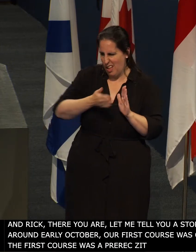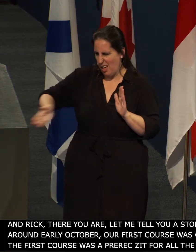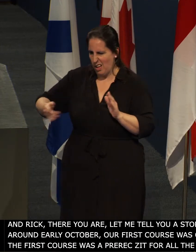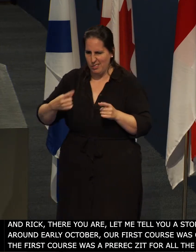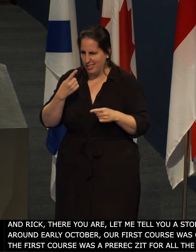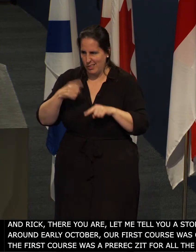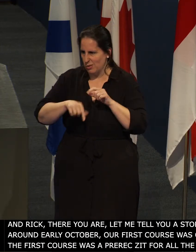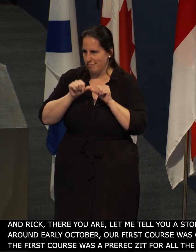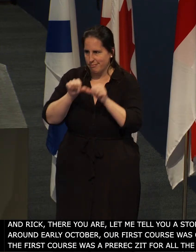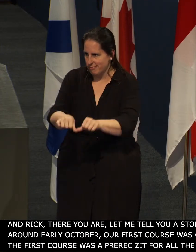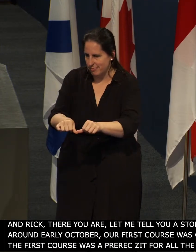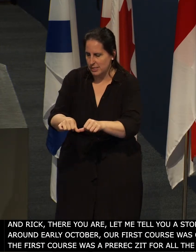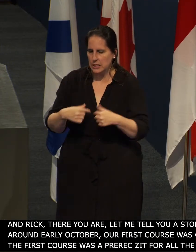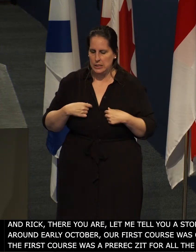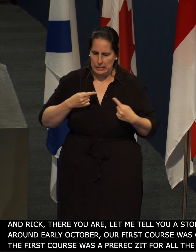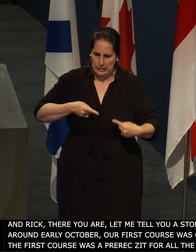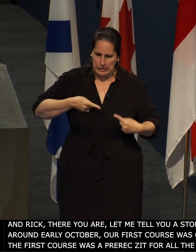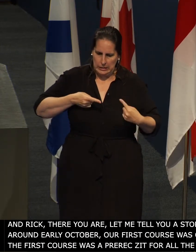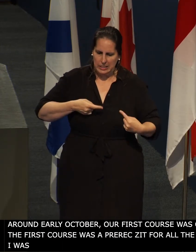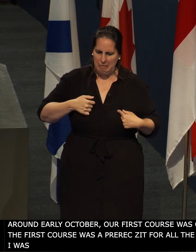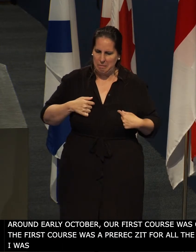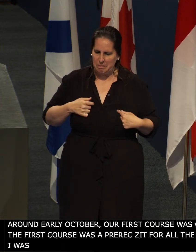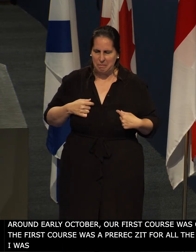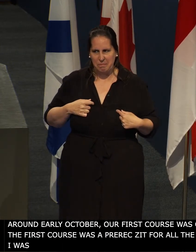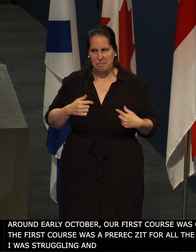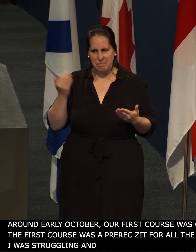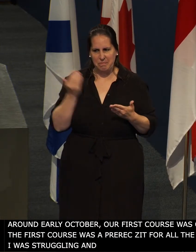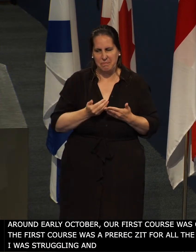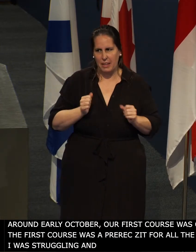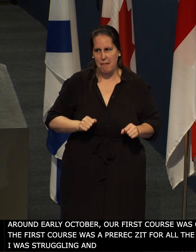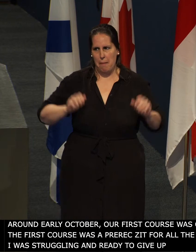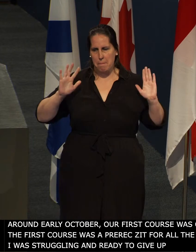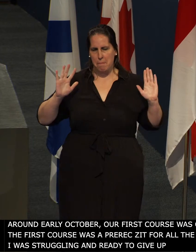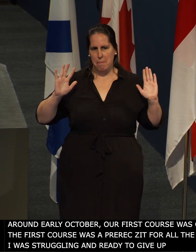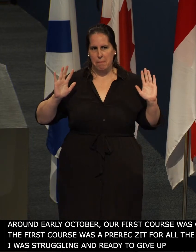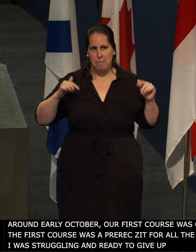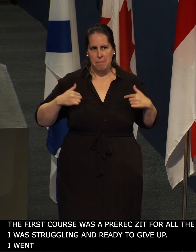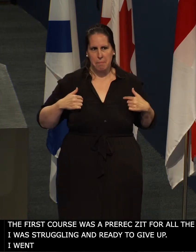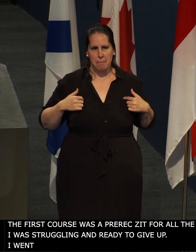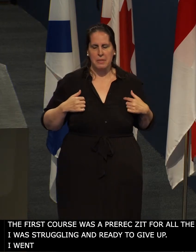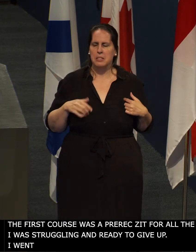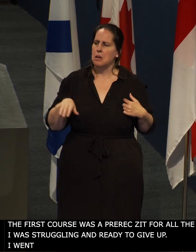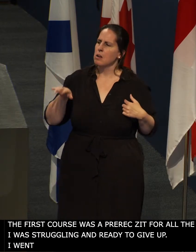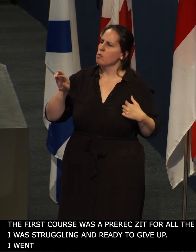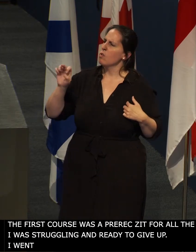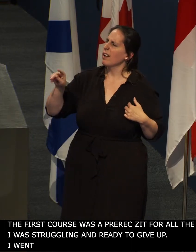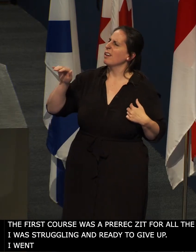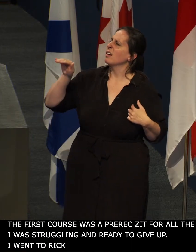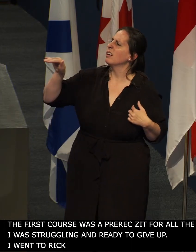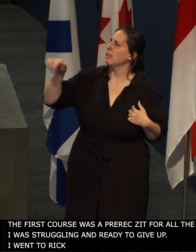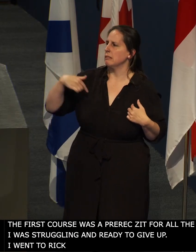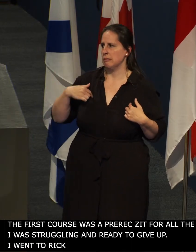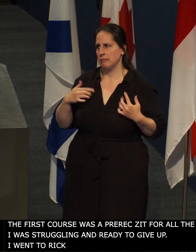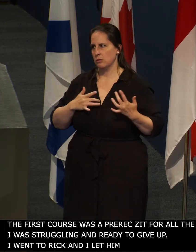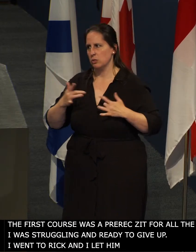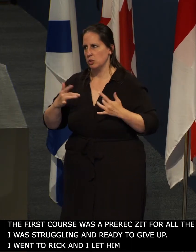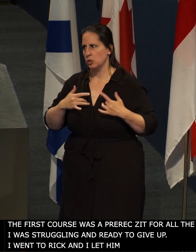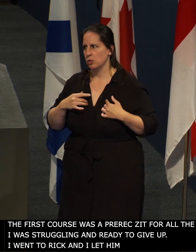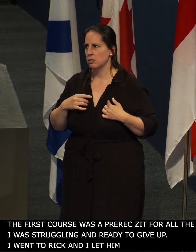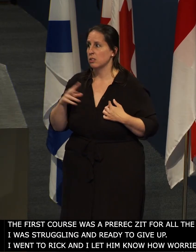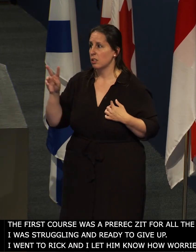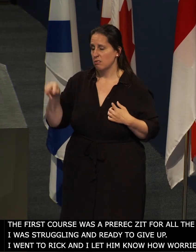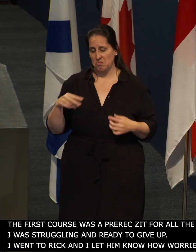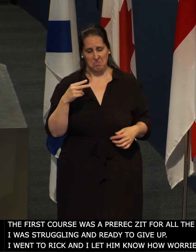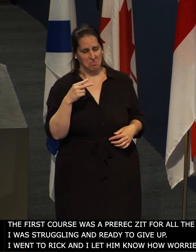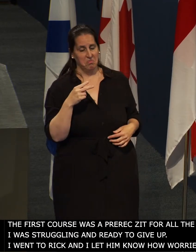I was struggling and ready to give up. I went to Rick, and I let him know how worried I was. He looked at me and